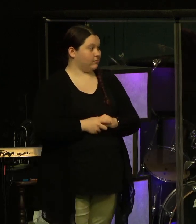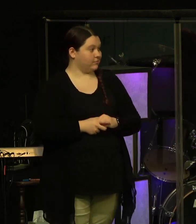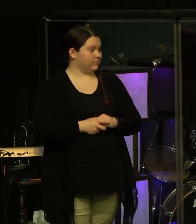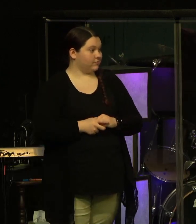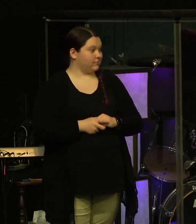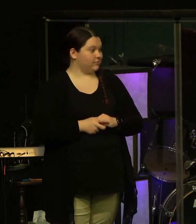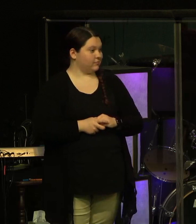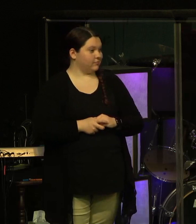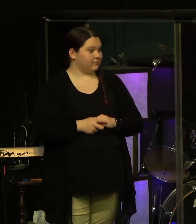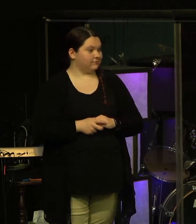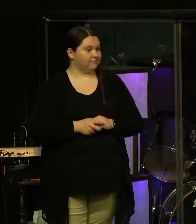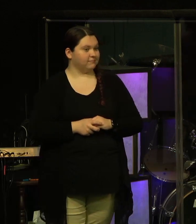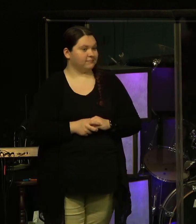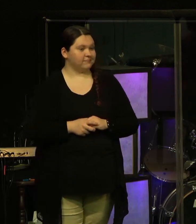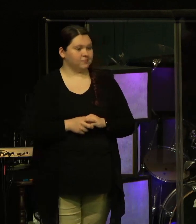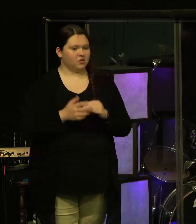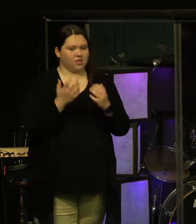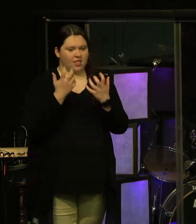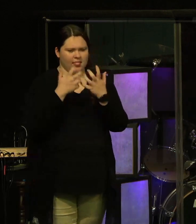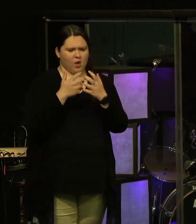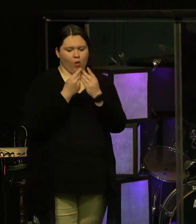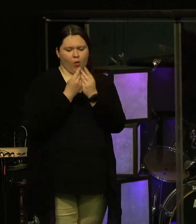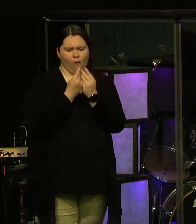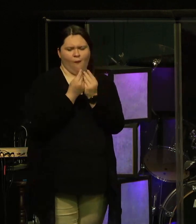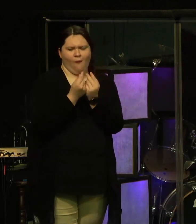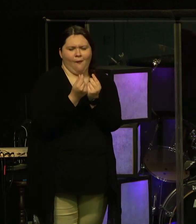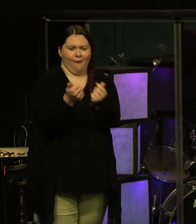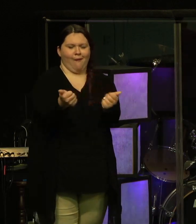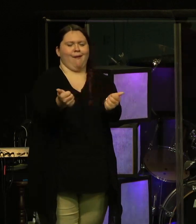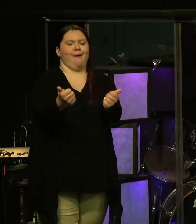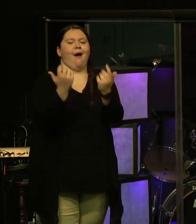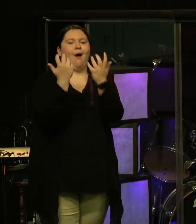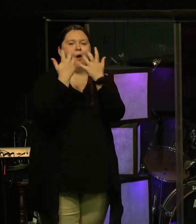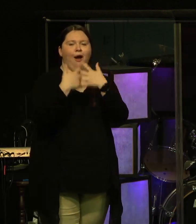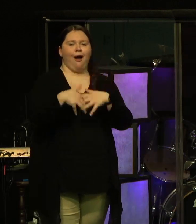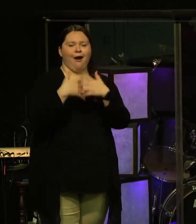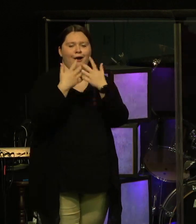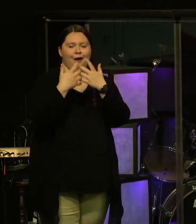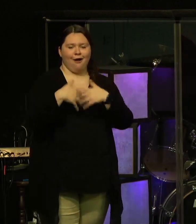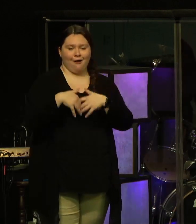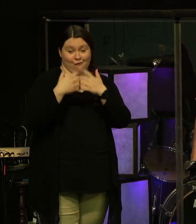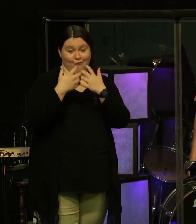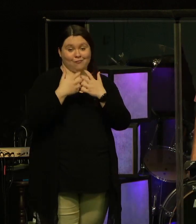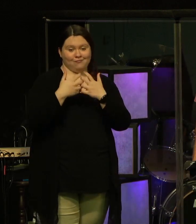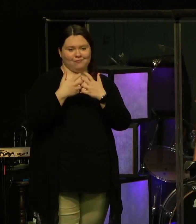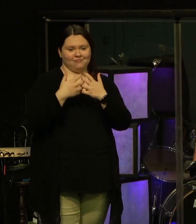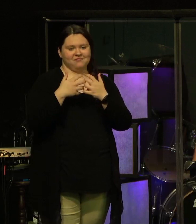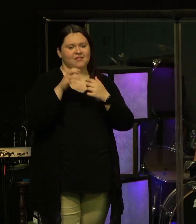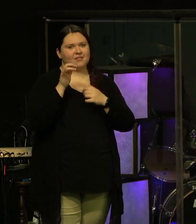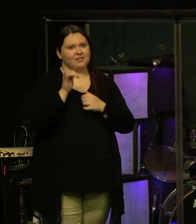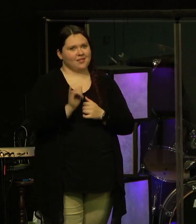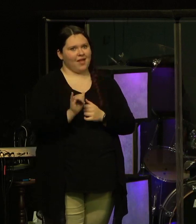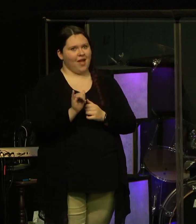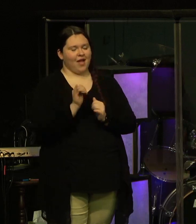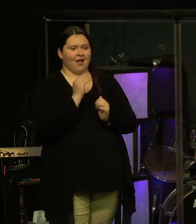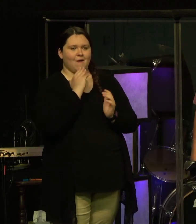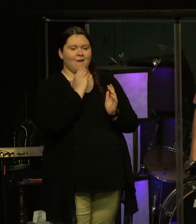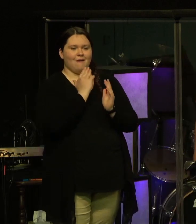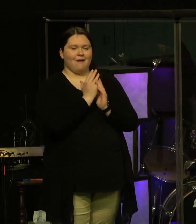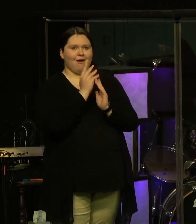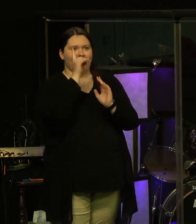Right? It's just smooth. And I'm telling you, that is a good picture in my